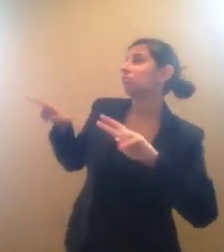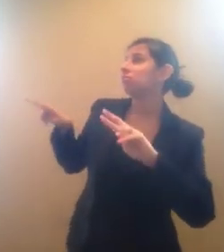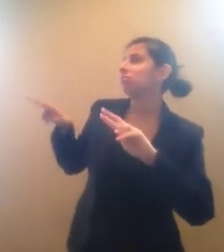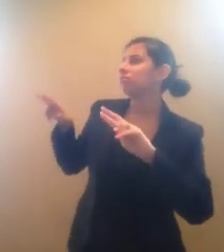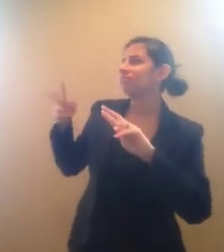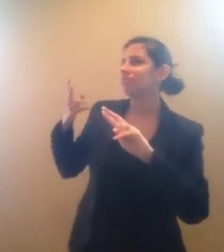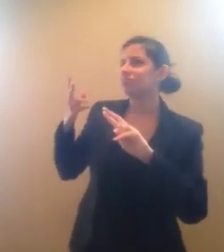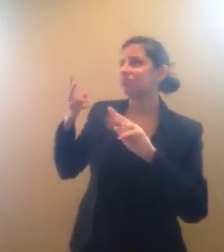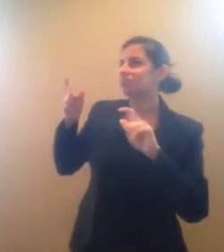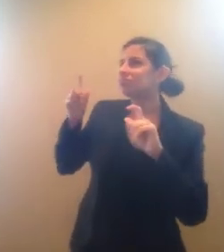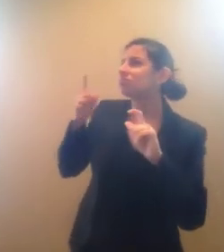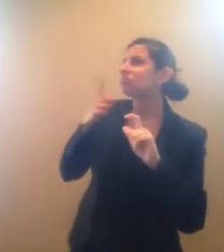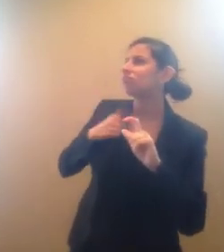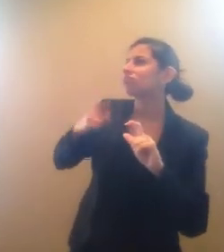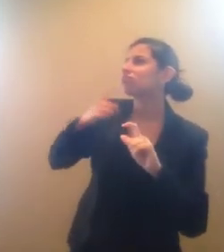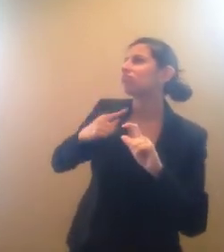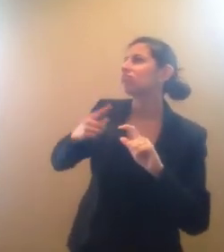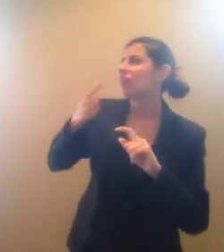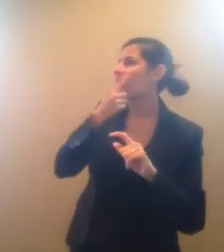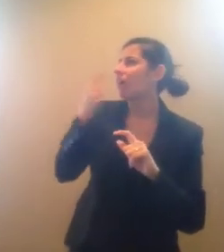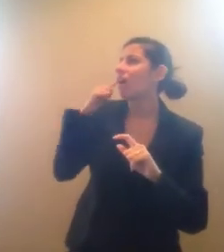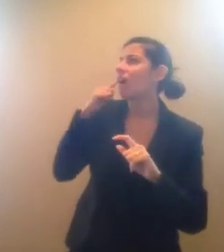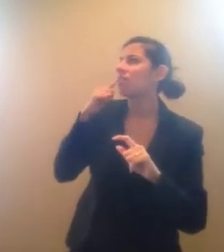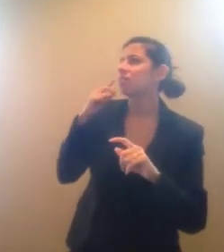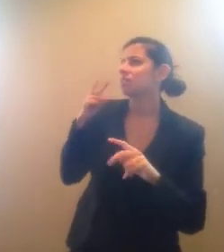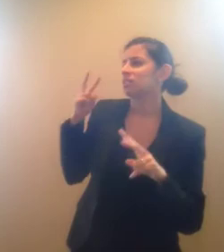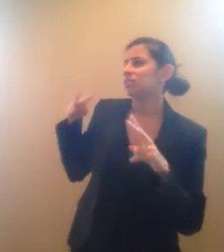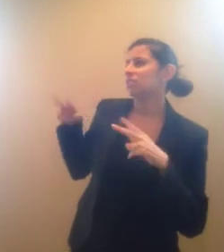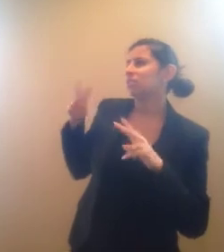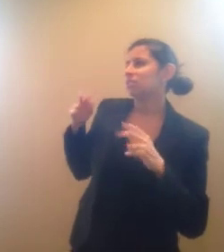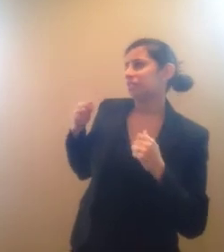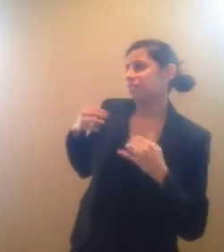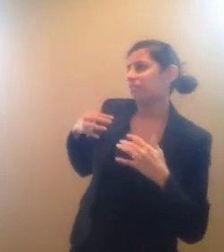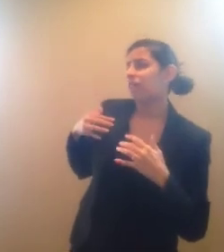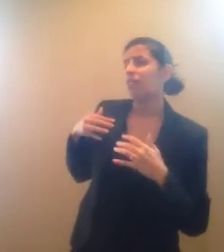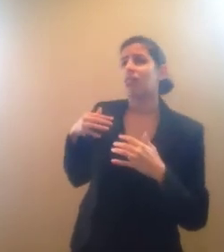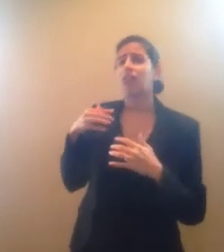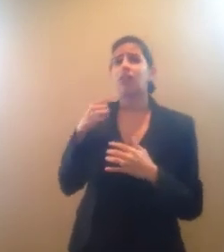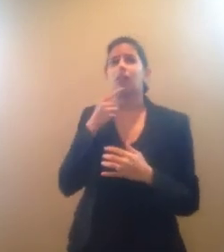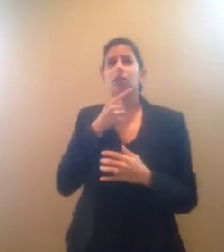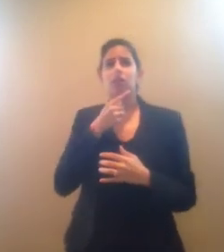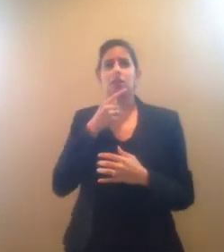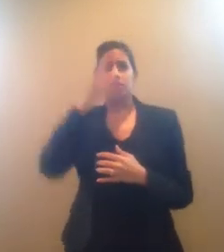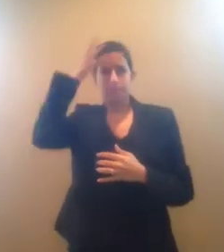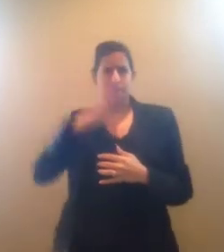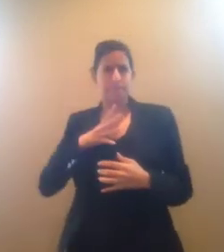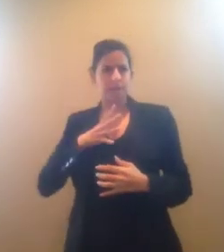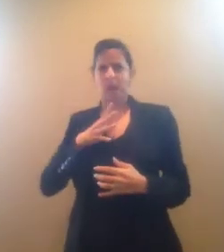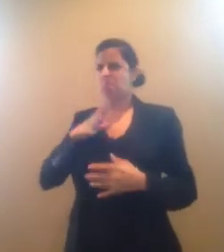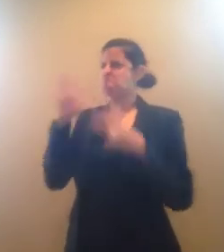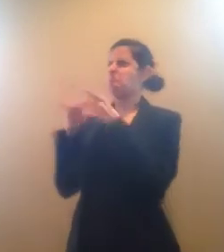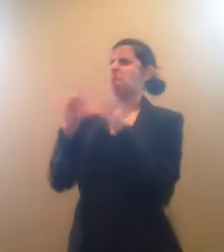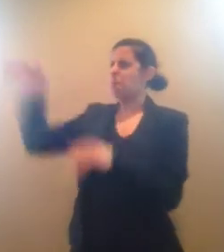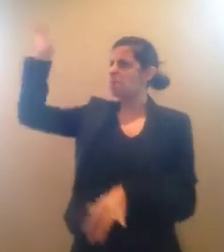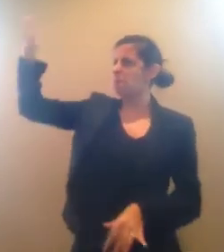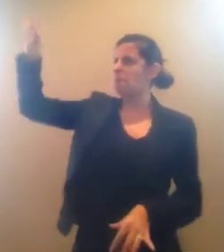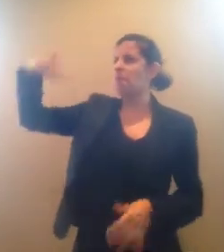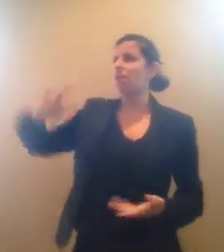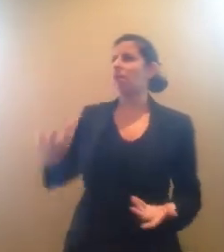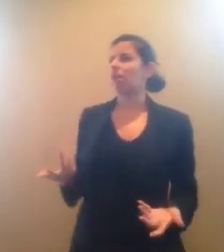recognition whatsoever. And this man came to the door and kind of barked something in Korean, and I said to the translator, what did he say? And she said, he wants to know who